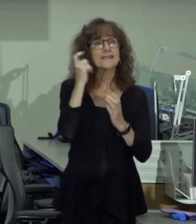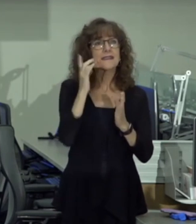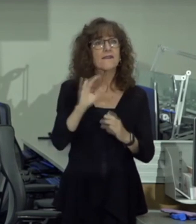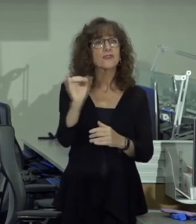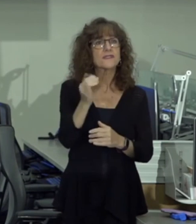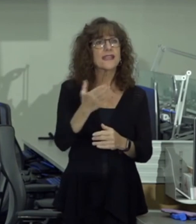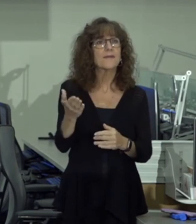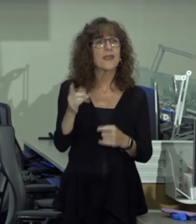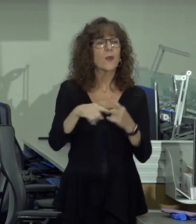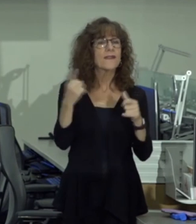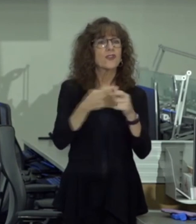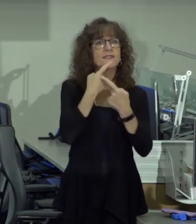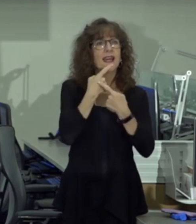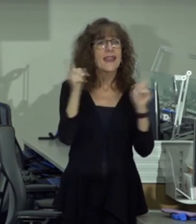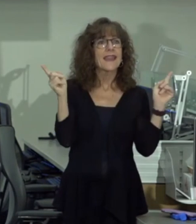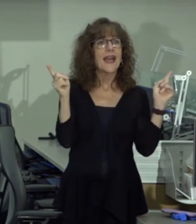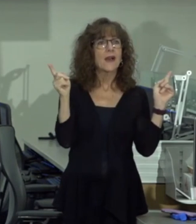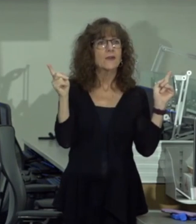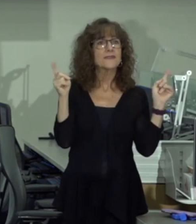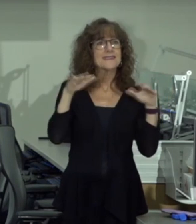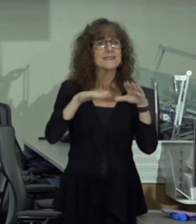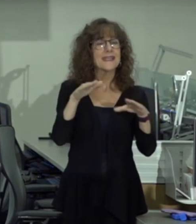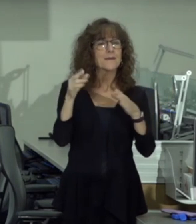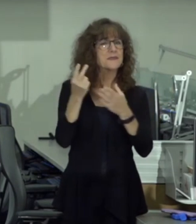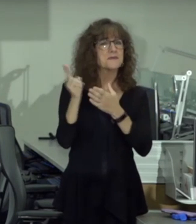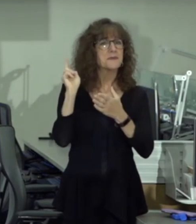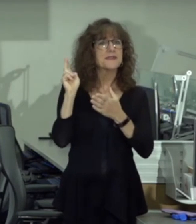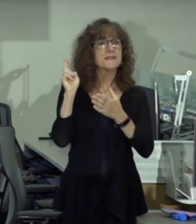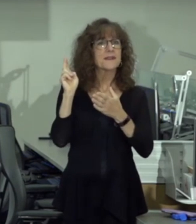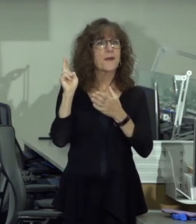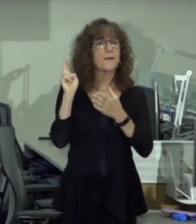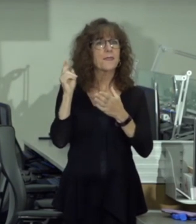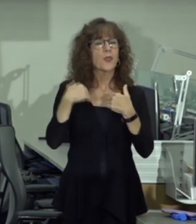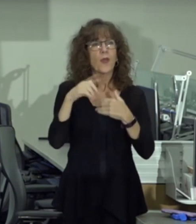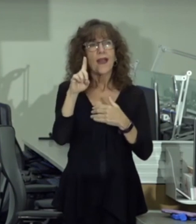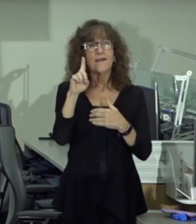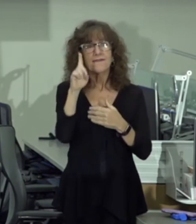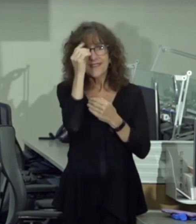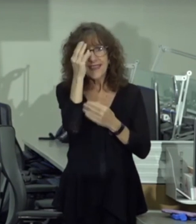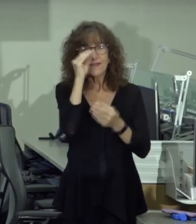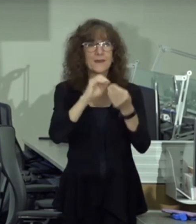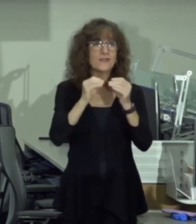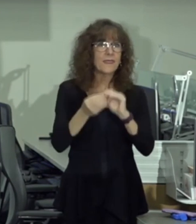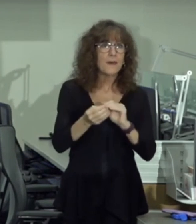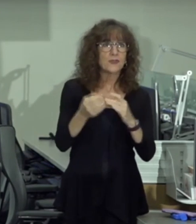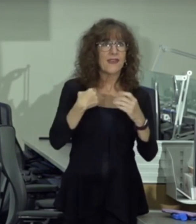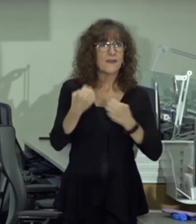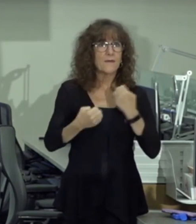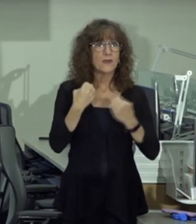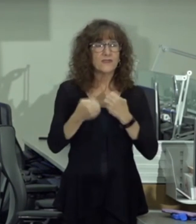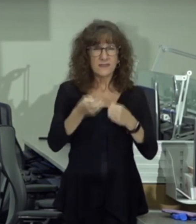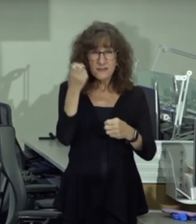thing when he first announced his steps a couple of weeks ago. You have the data, you have the numbers, you also have your emotions. Was